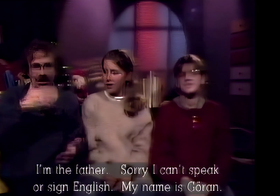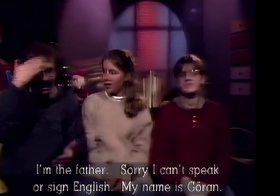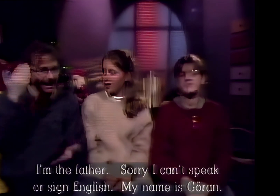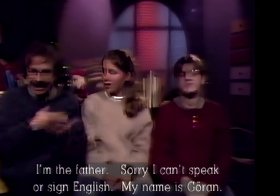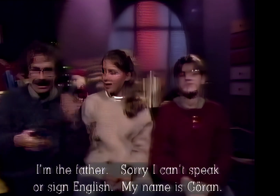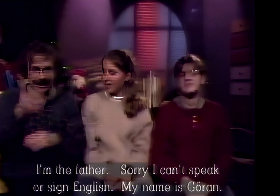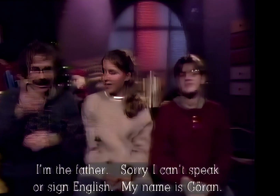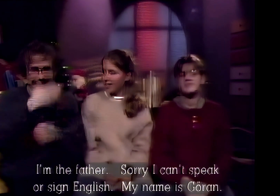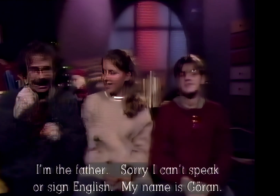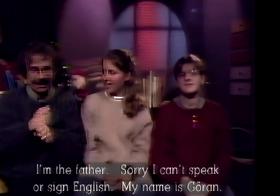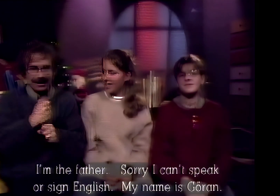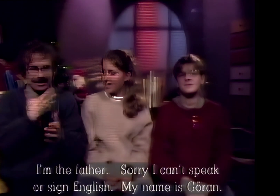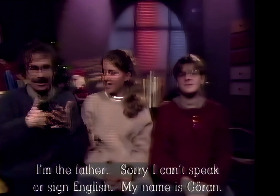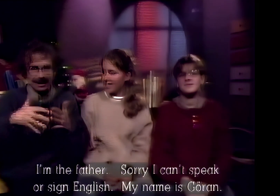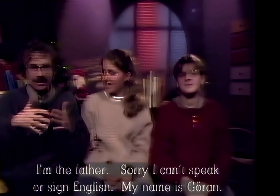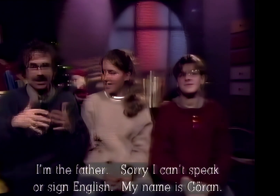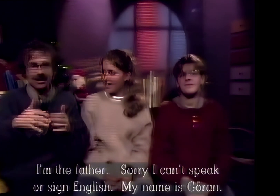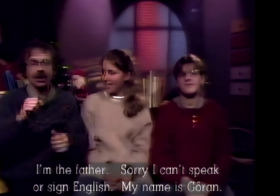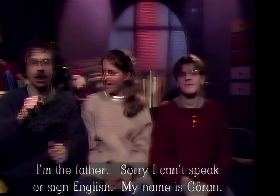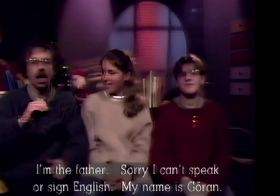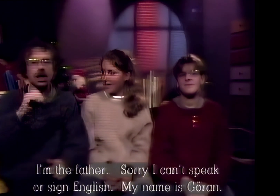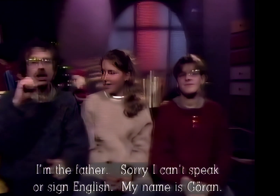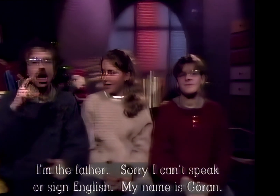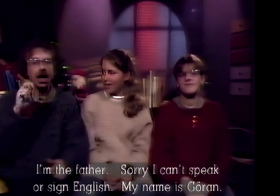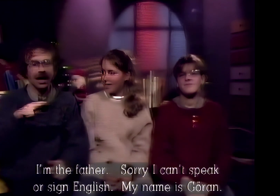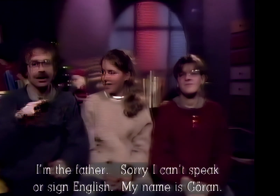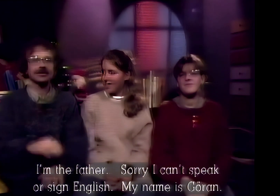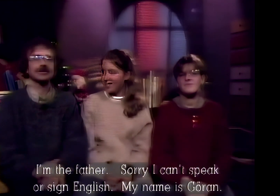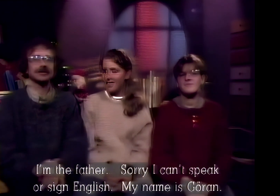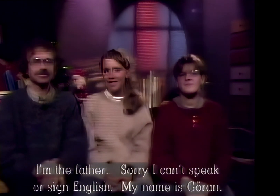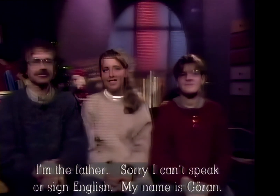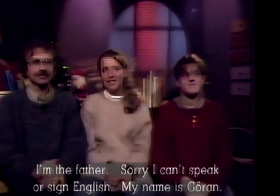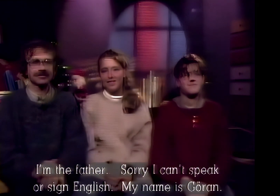Sorry, I can't speak or sign English, but my name is Göran.